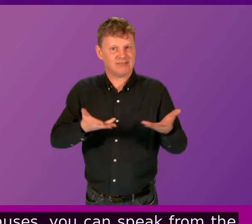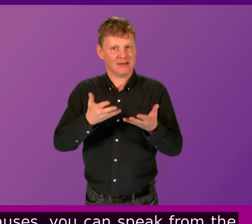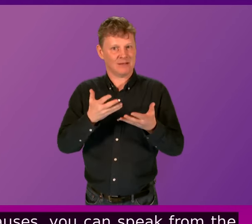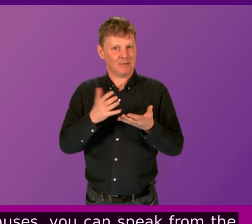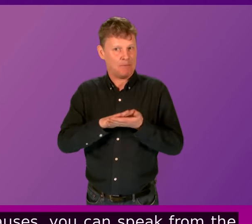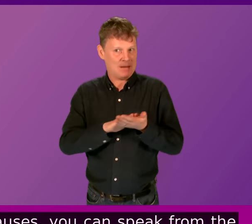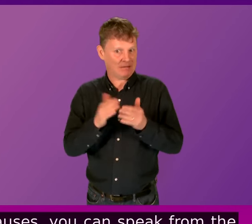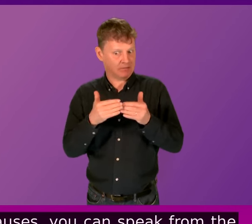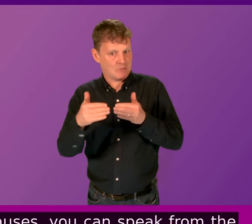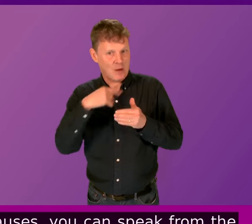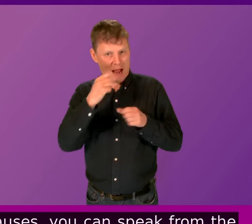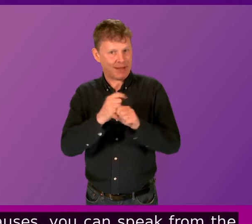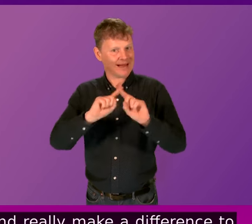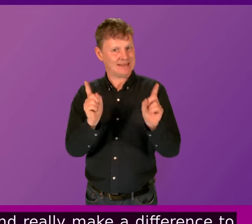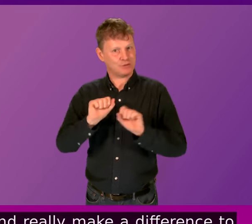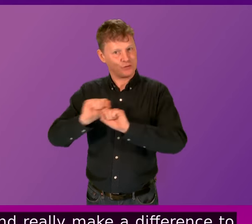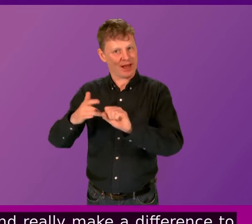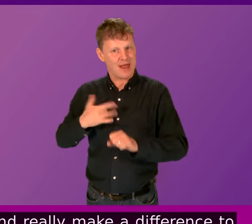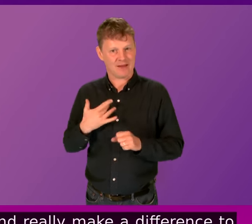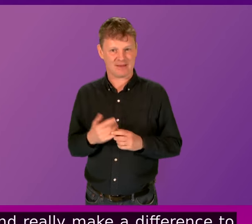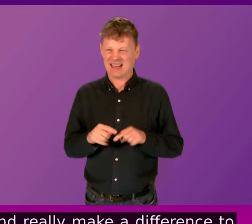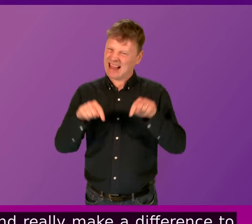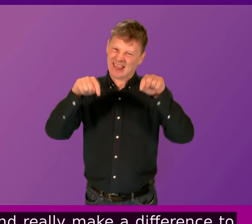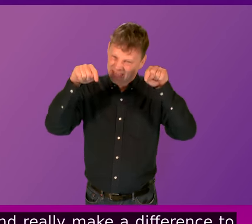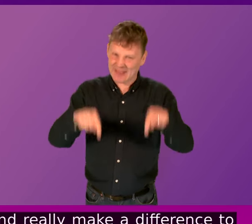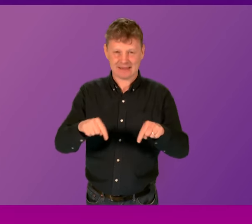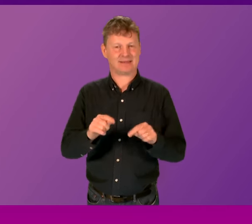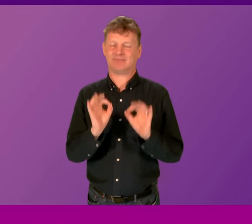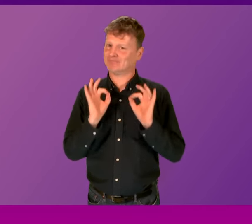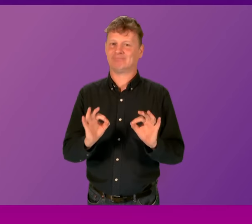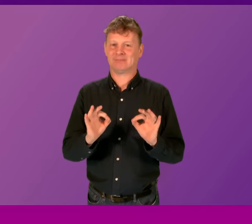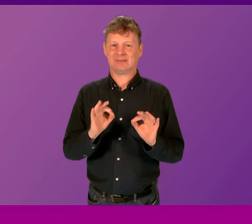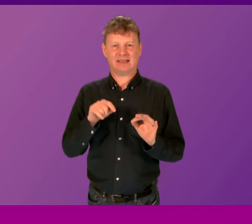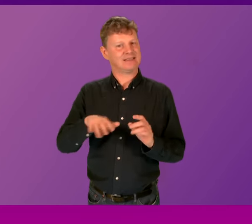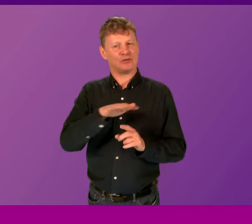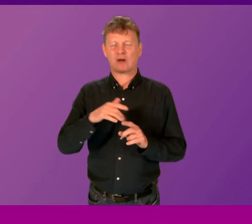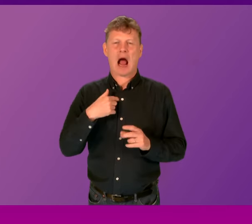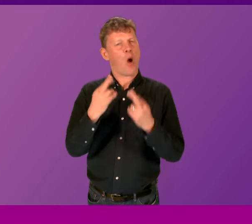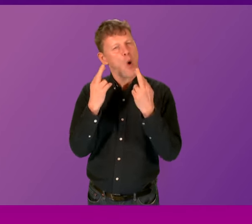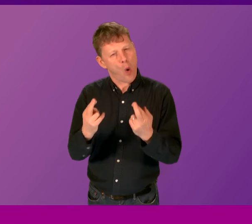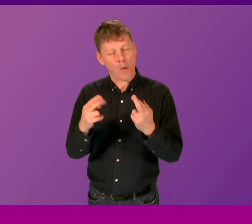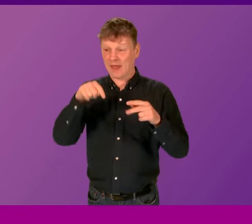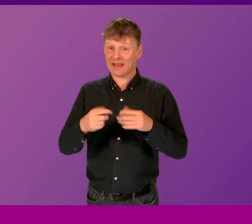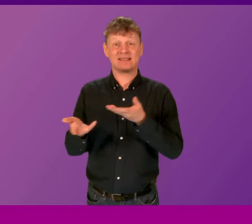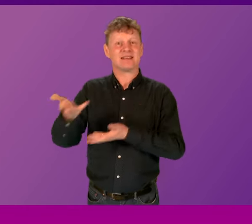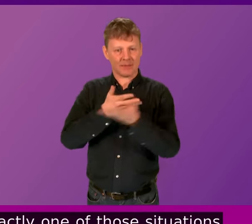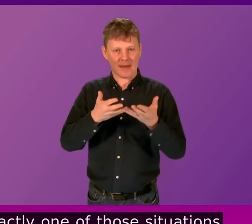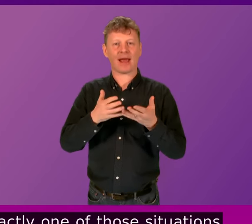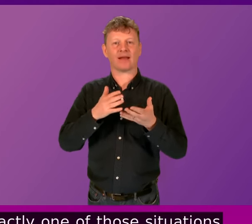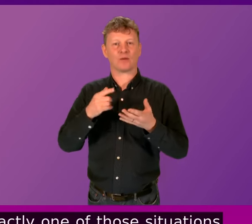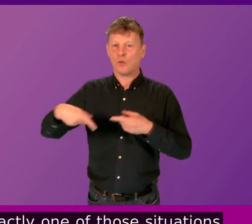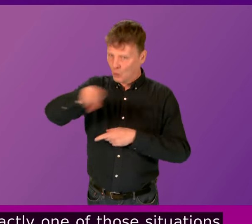lives. Presiding Officer, this is exactly one of those situations, and I sincerely hope that we can use this debate to do just